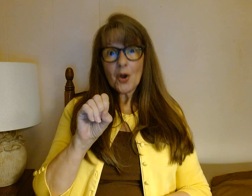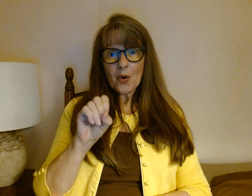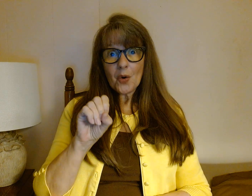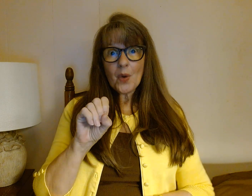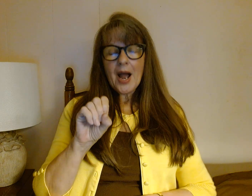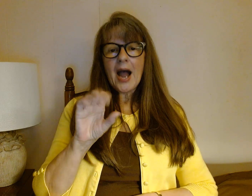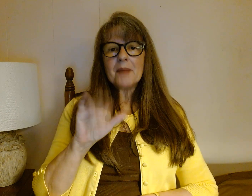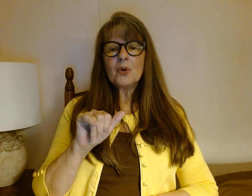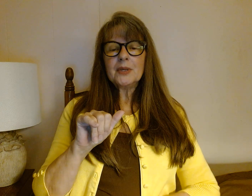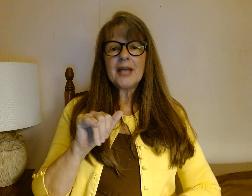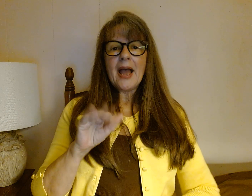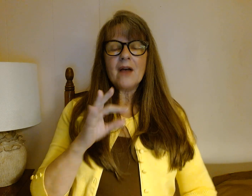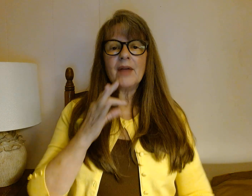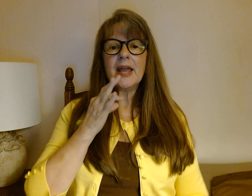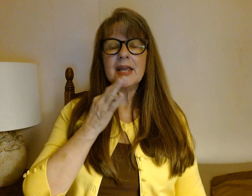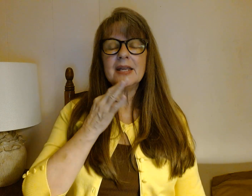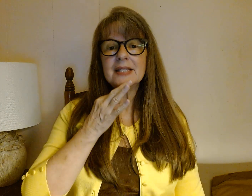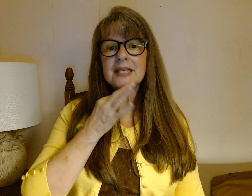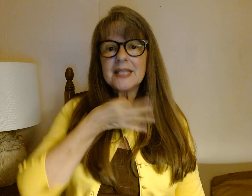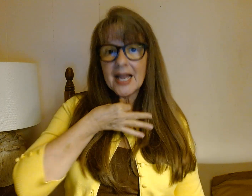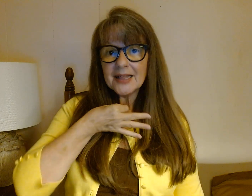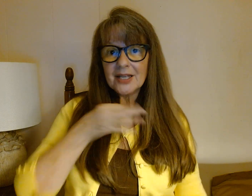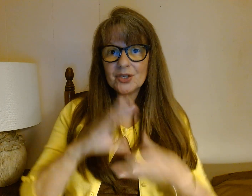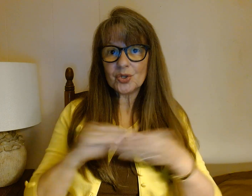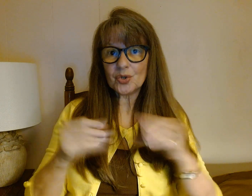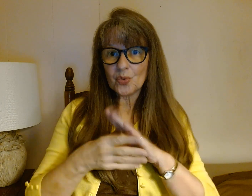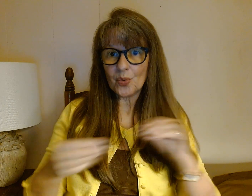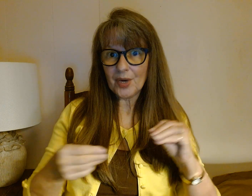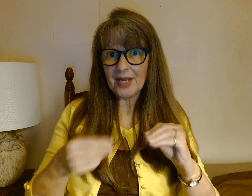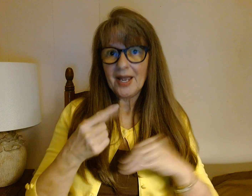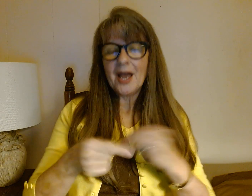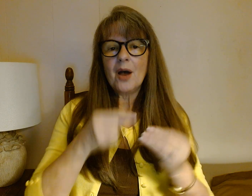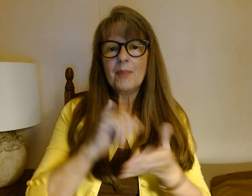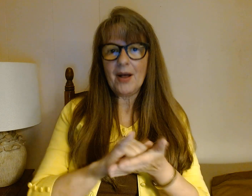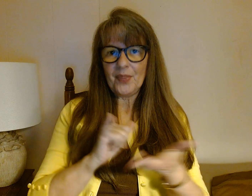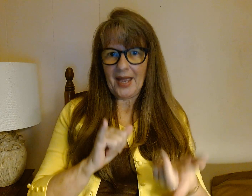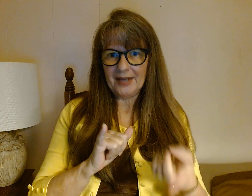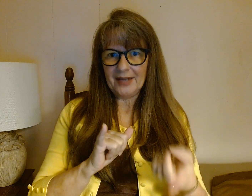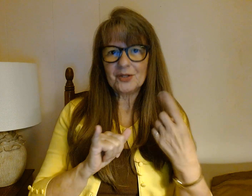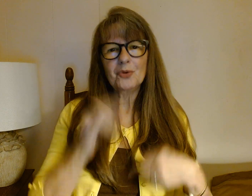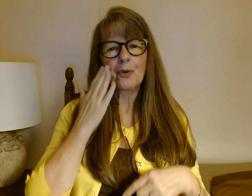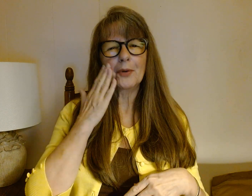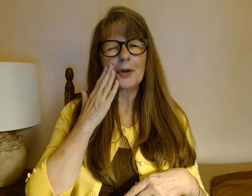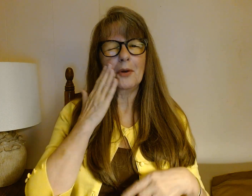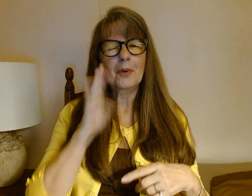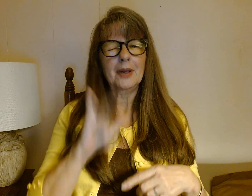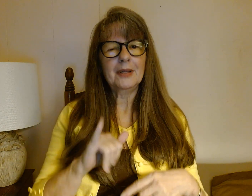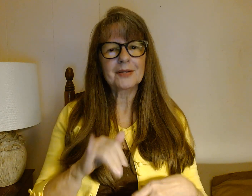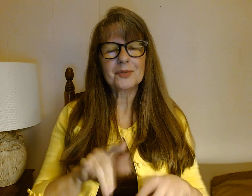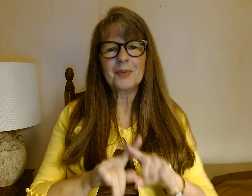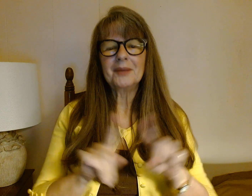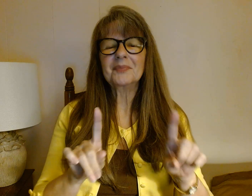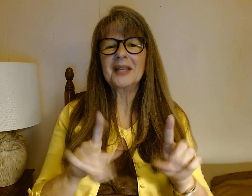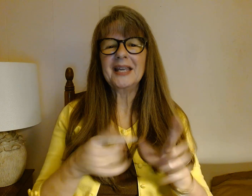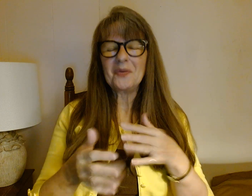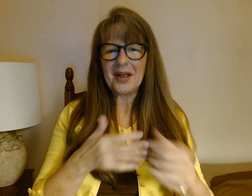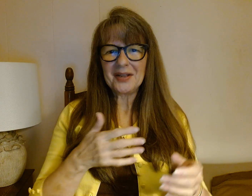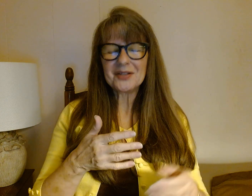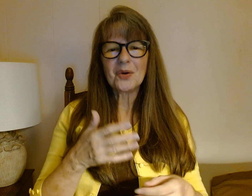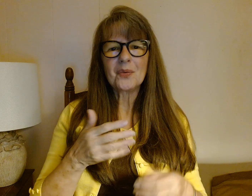so I'm going to have a silent story about that, so you already know what it is, but anyway, so here